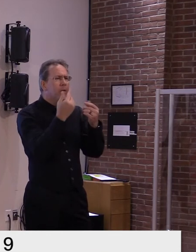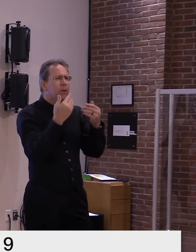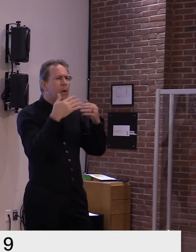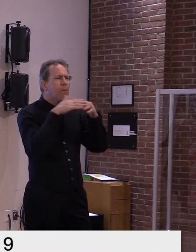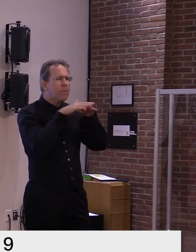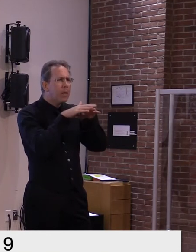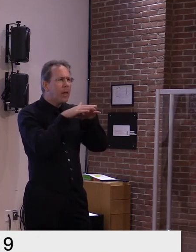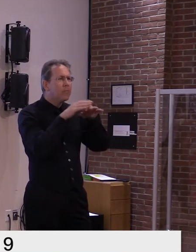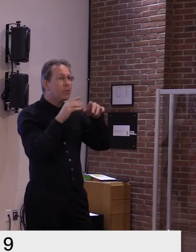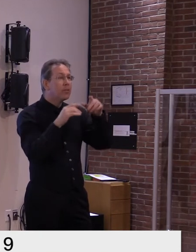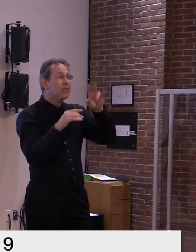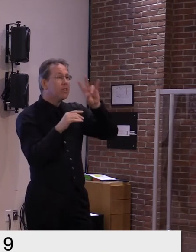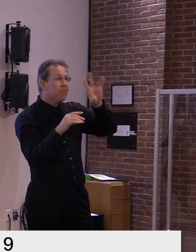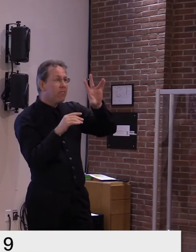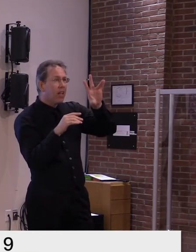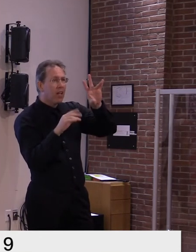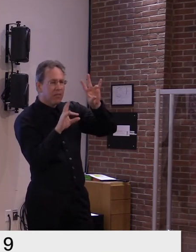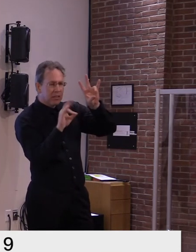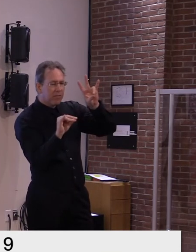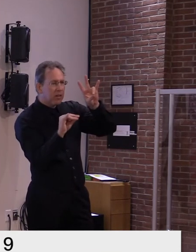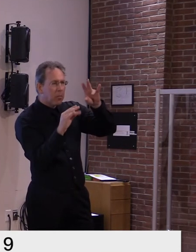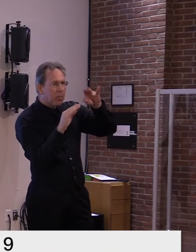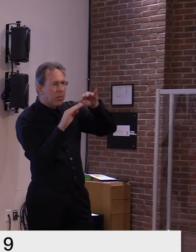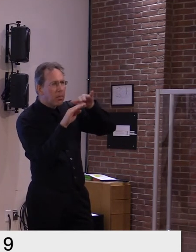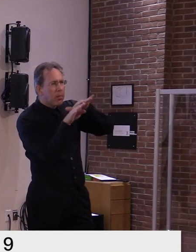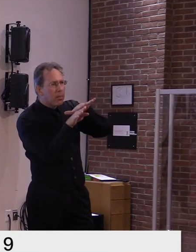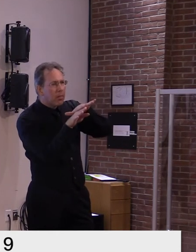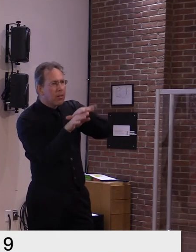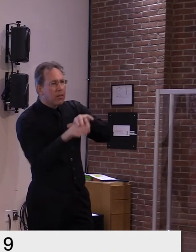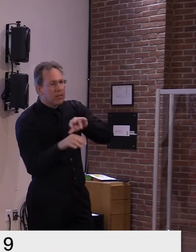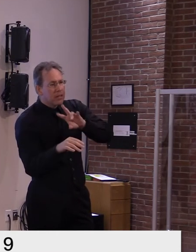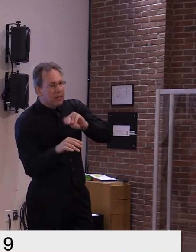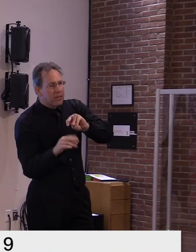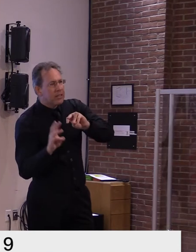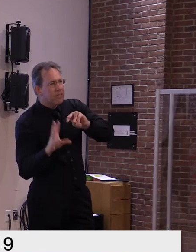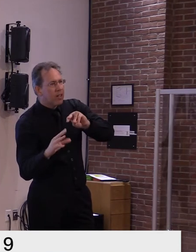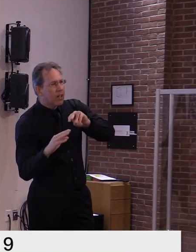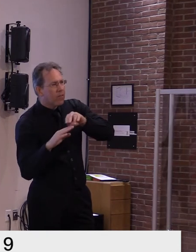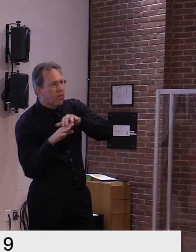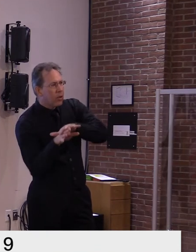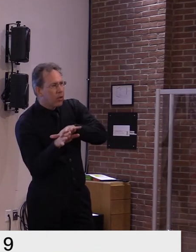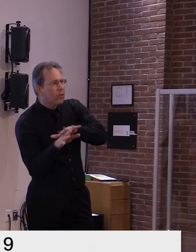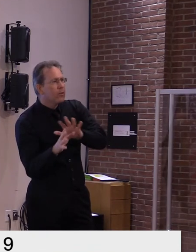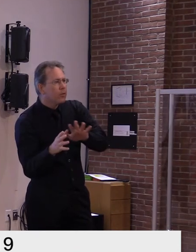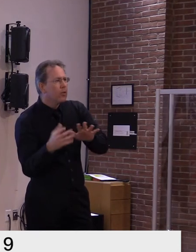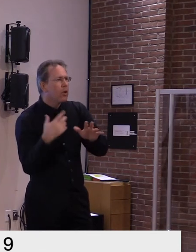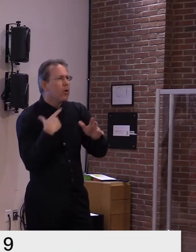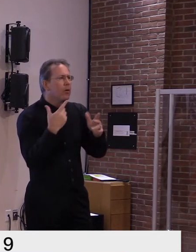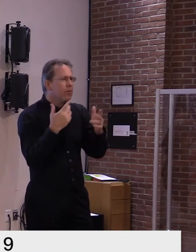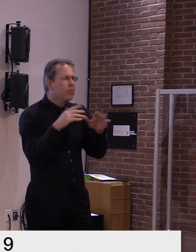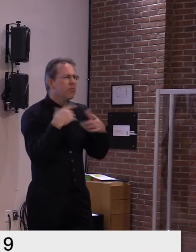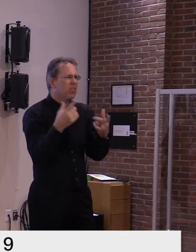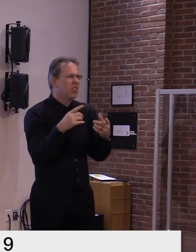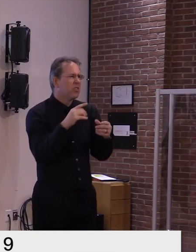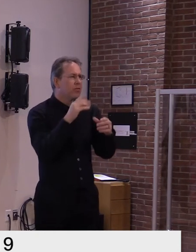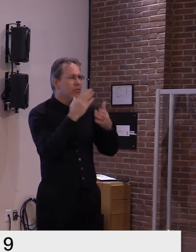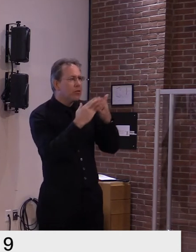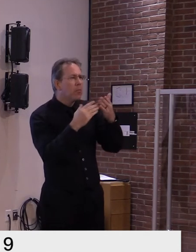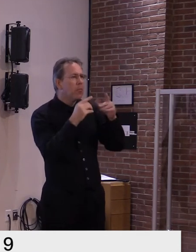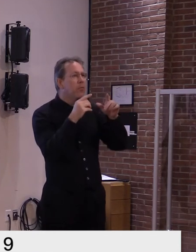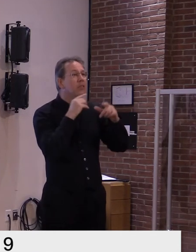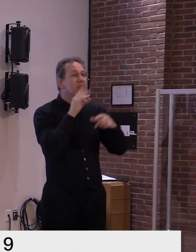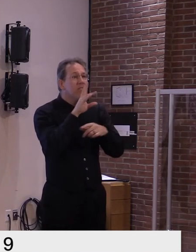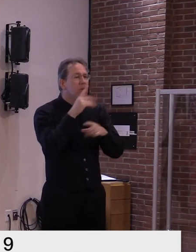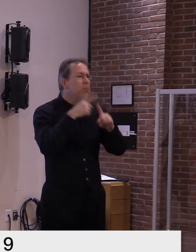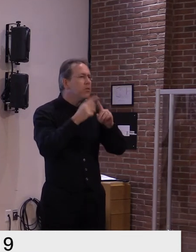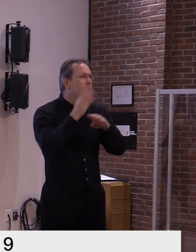for example, in phase two, which is 75 plus, we know there's approximately 50,000